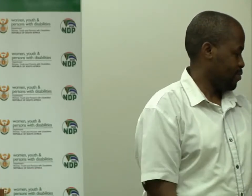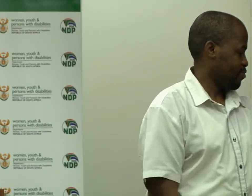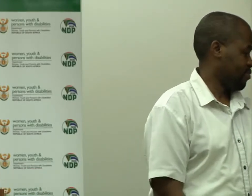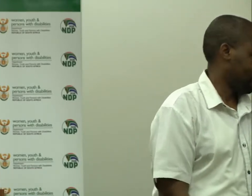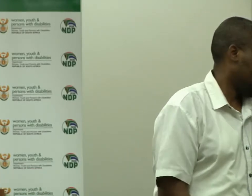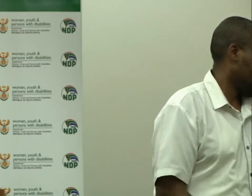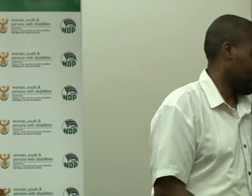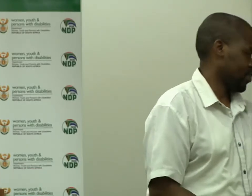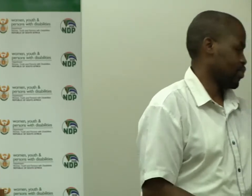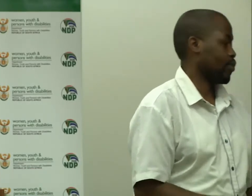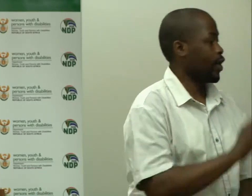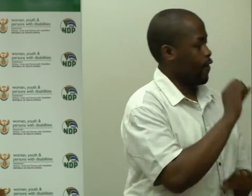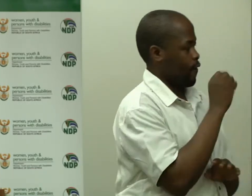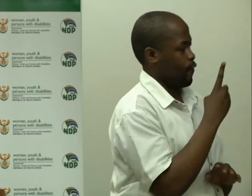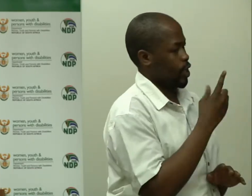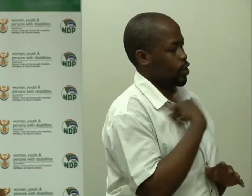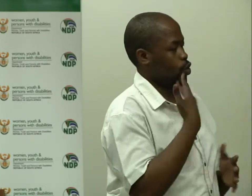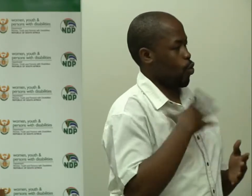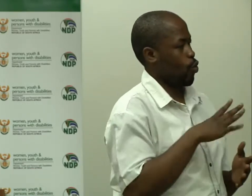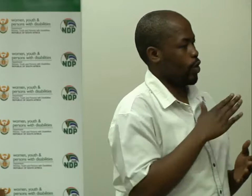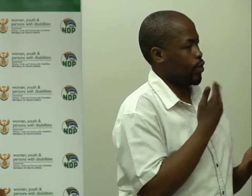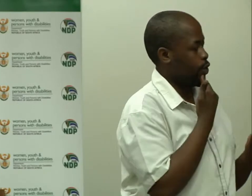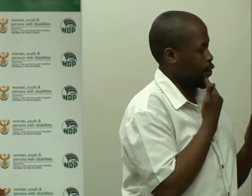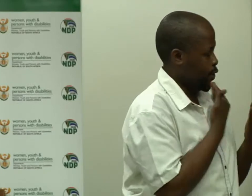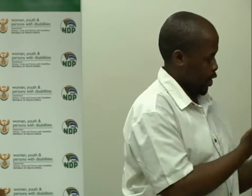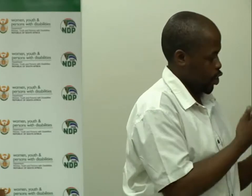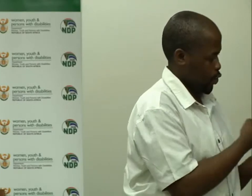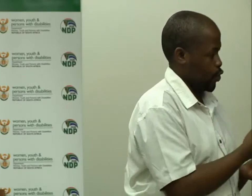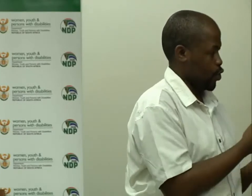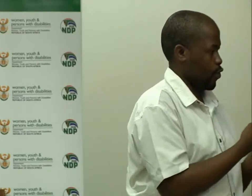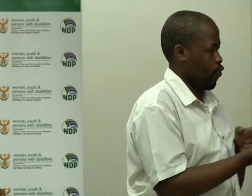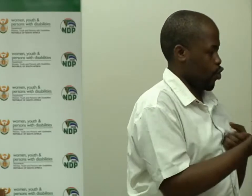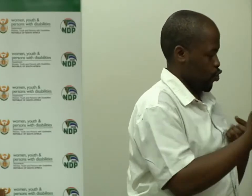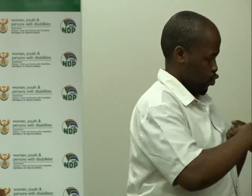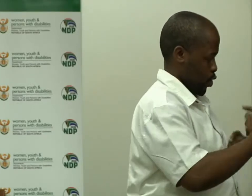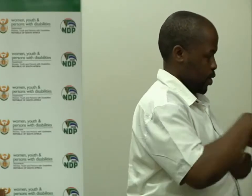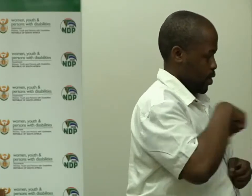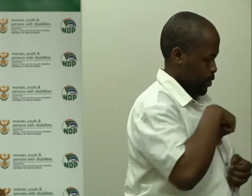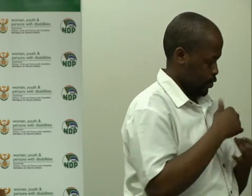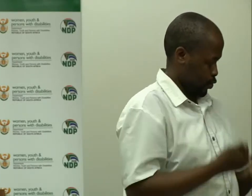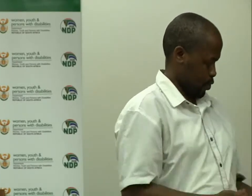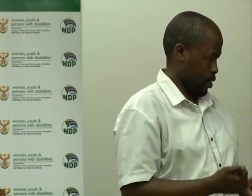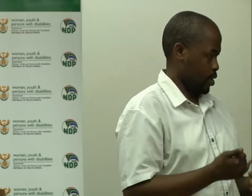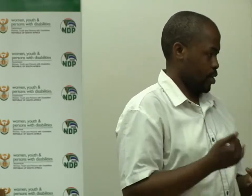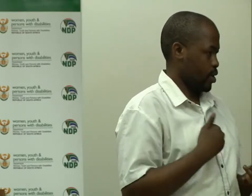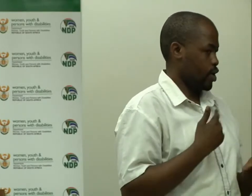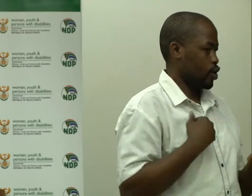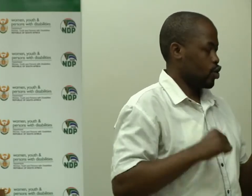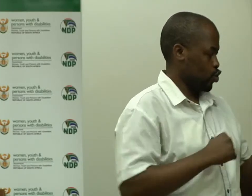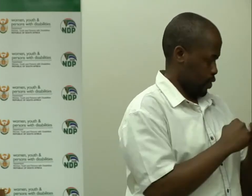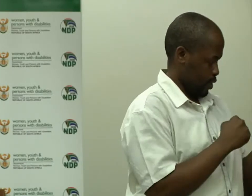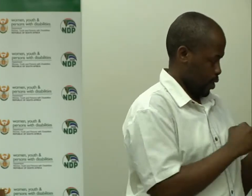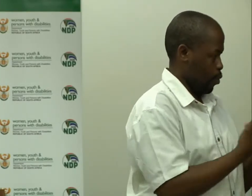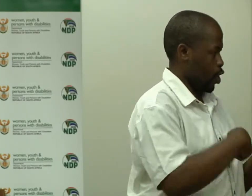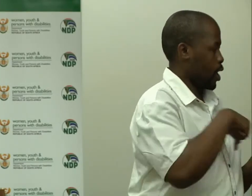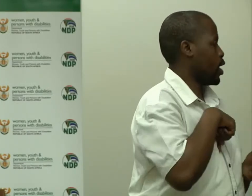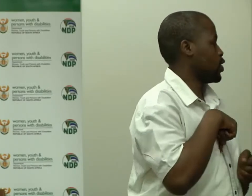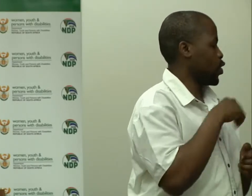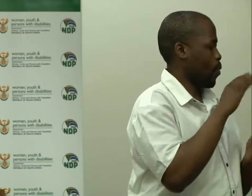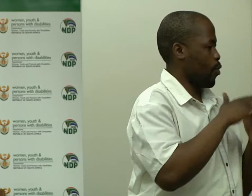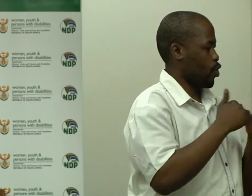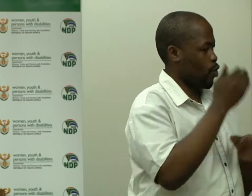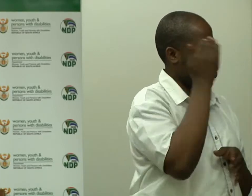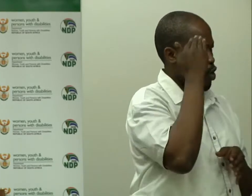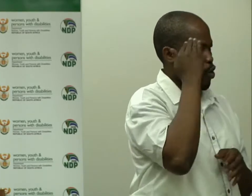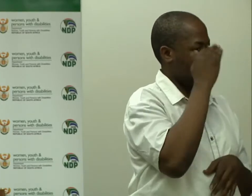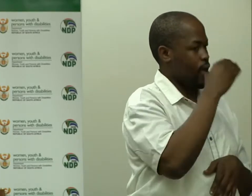First of all, would like to thank you for joining us today here to come and support us, because we know that